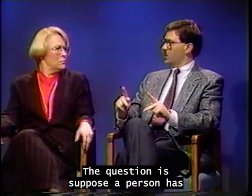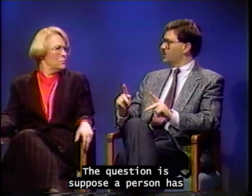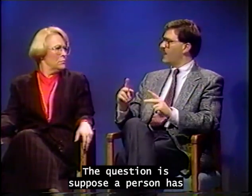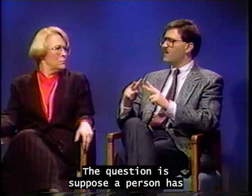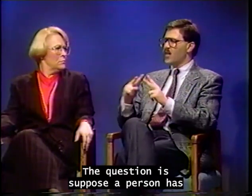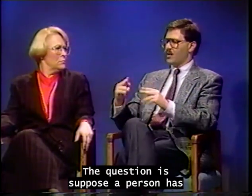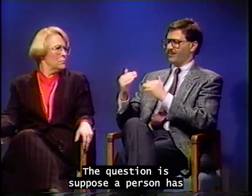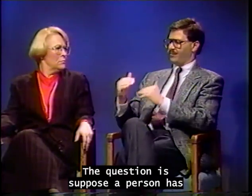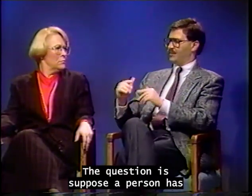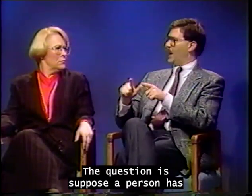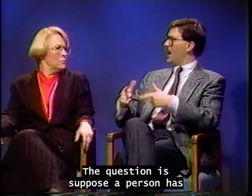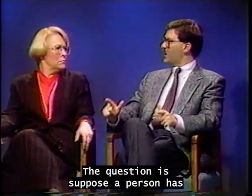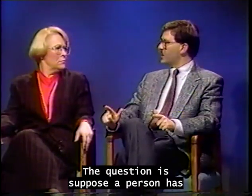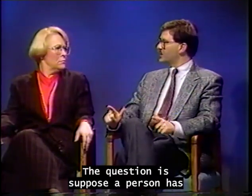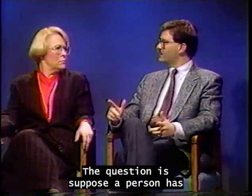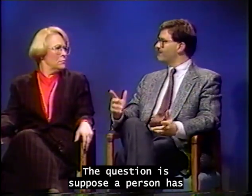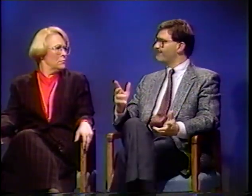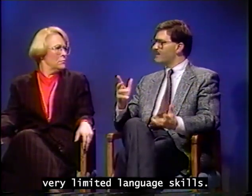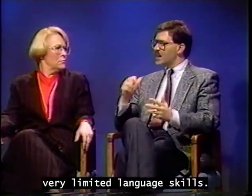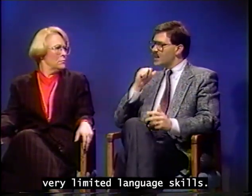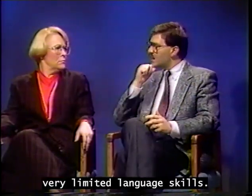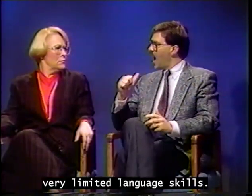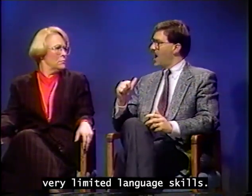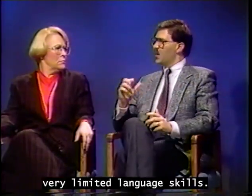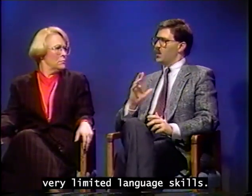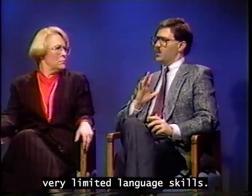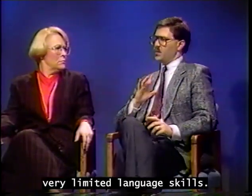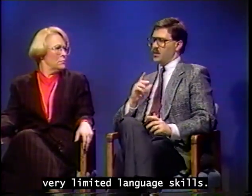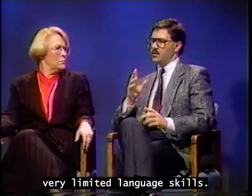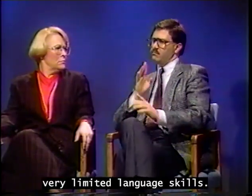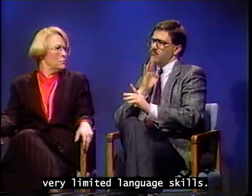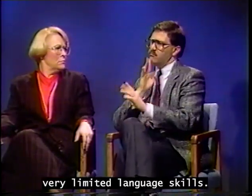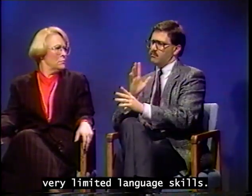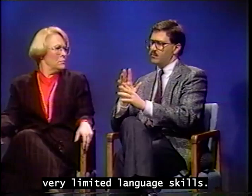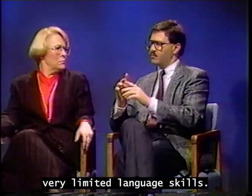question is, suppose a person has very limited language skills.